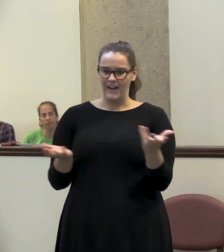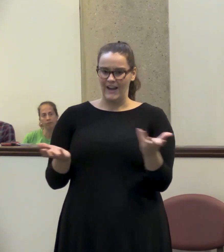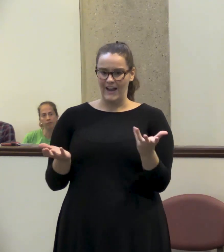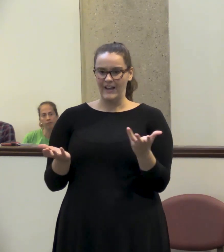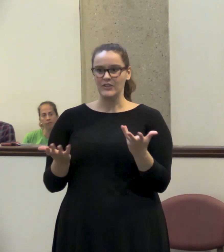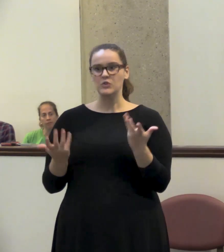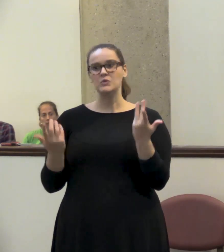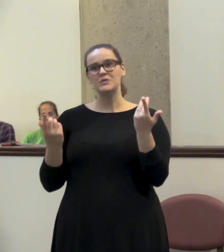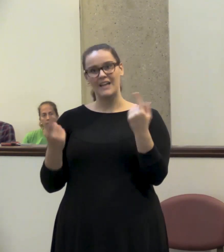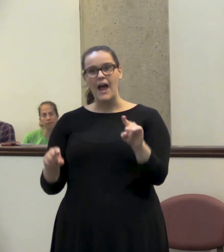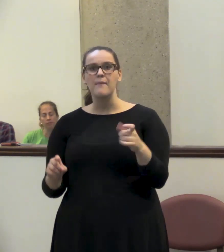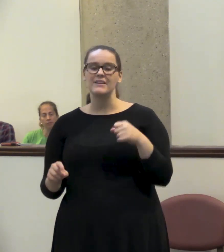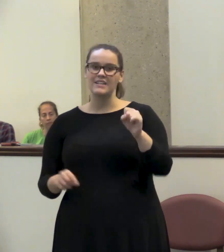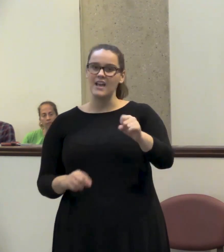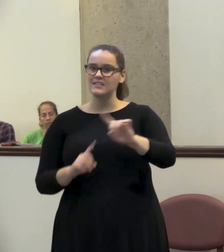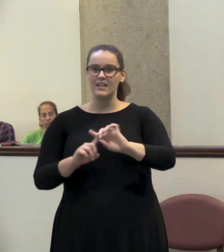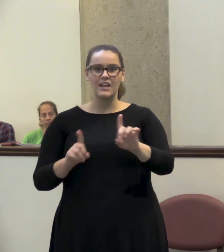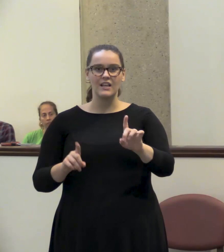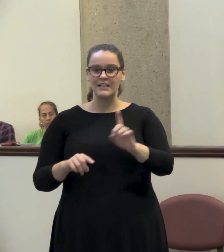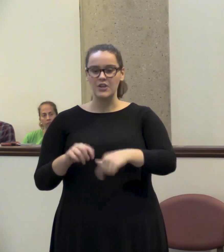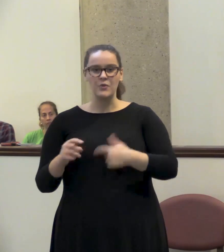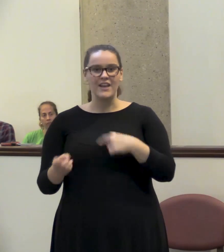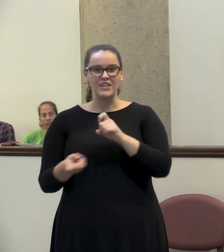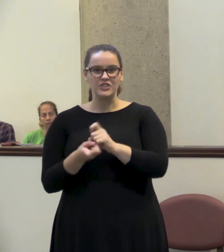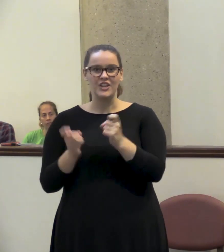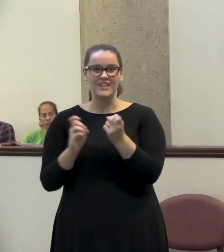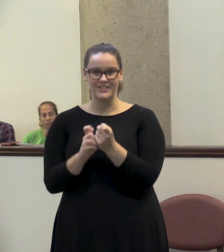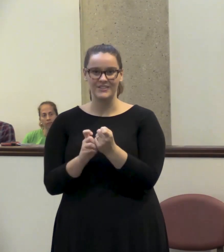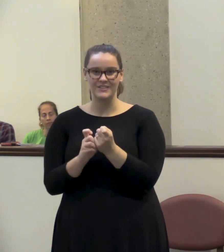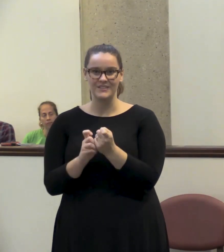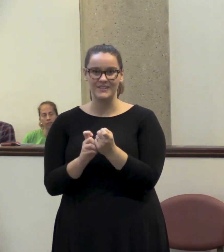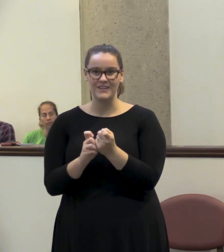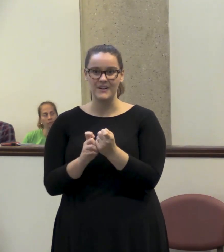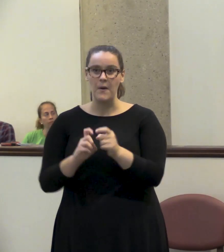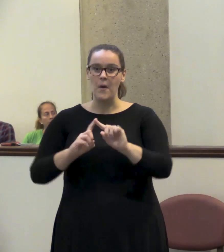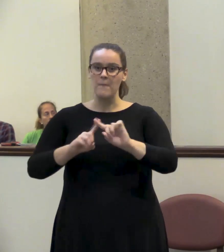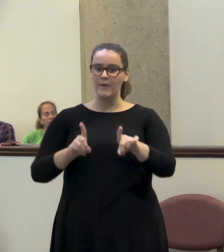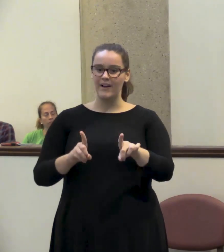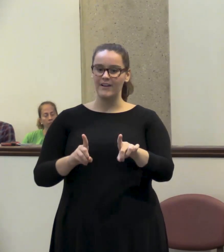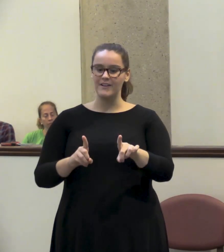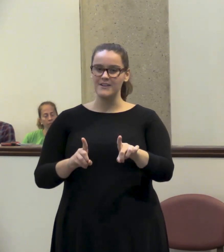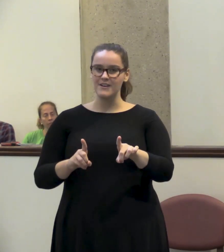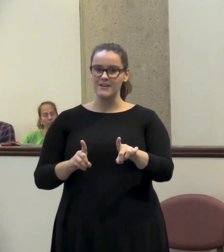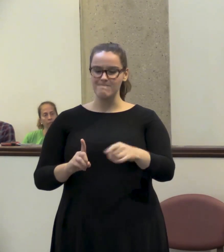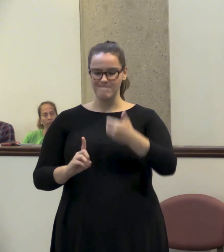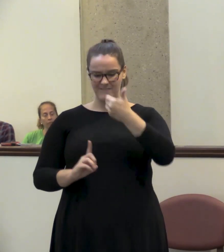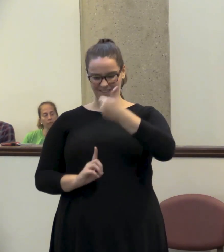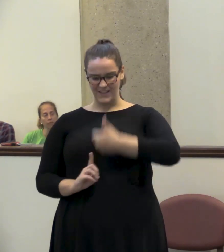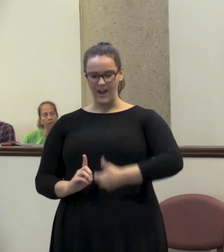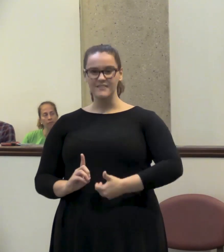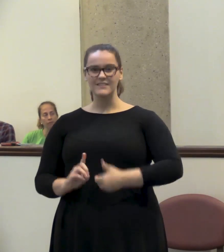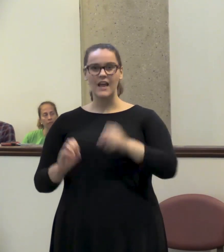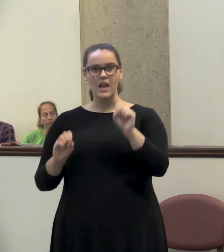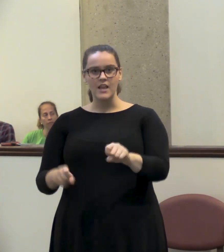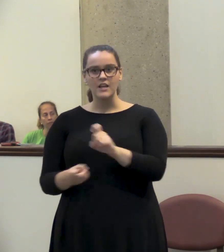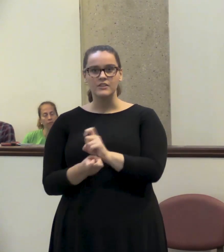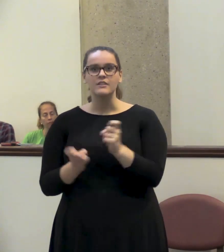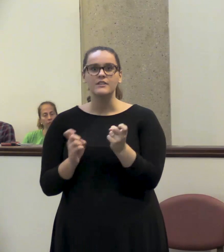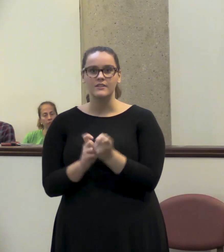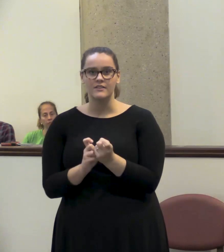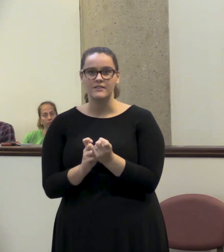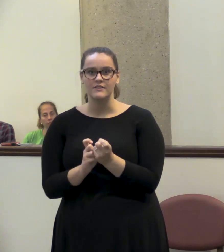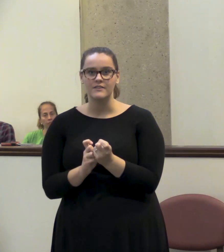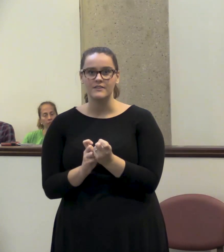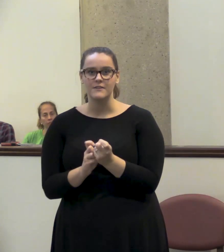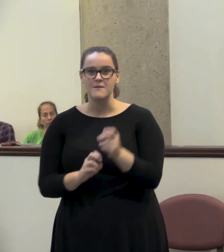written, but who we will be in these times is not yet sealed. Human beings coming